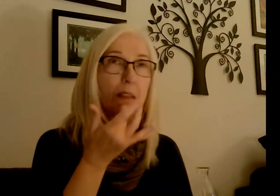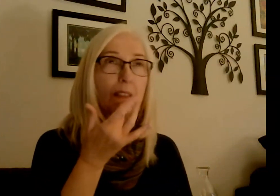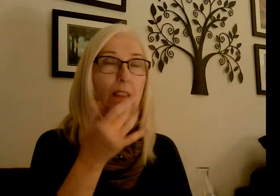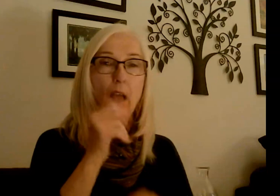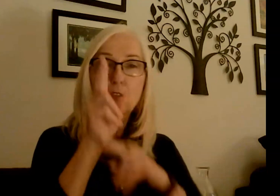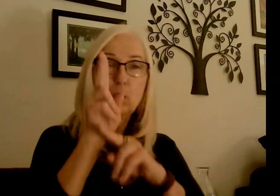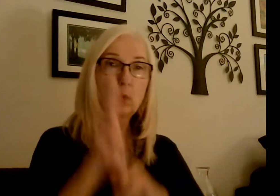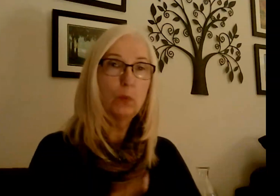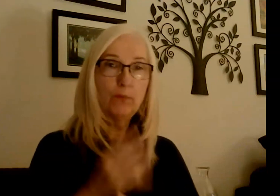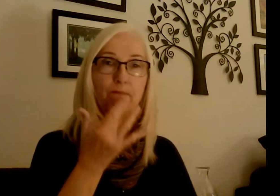vegan cheese.